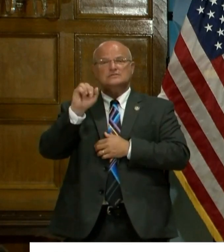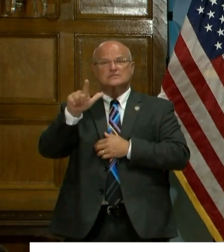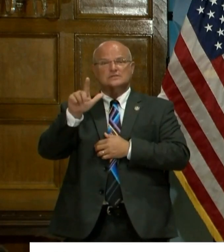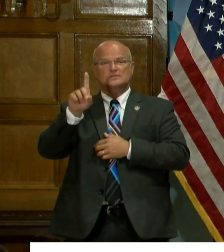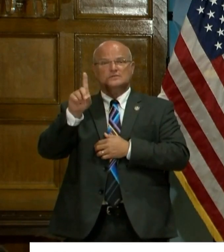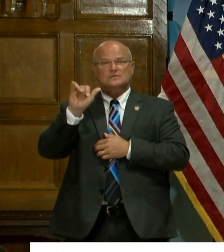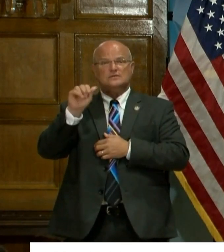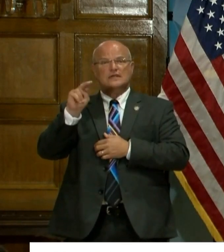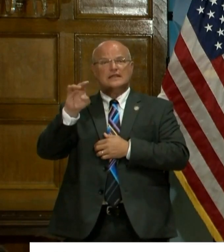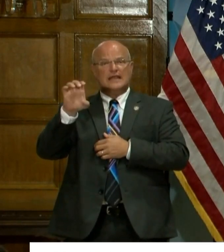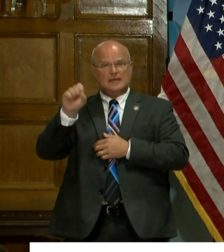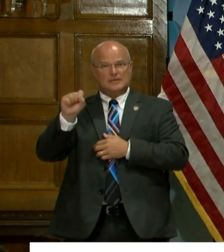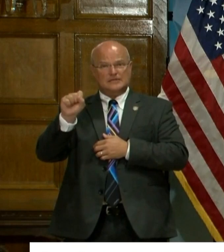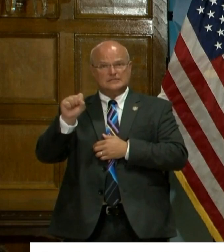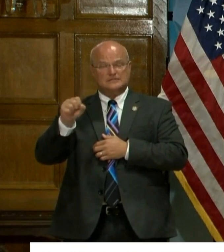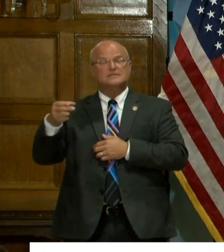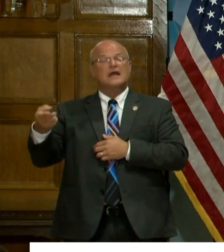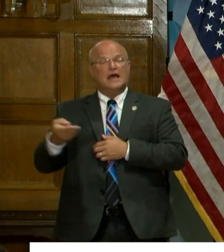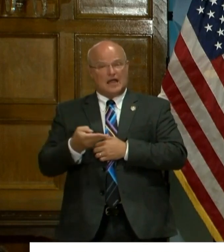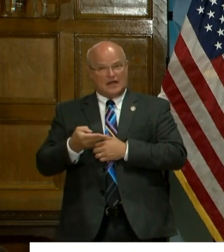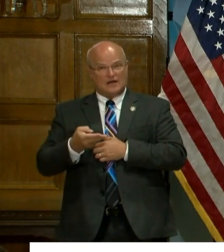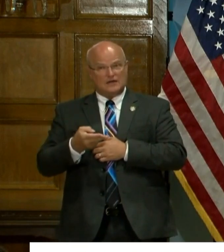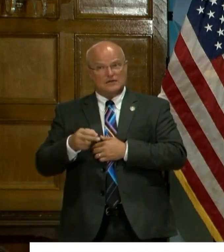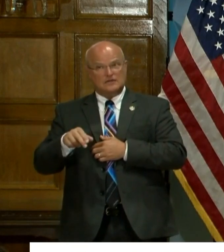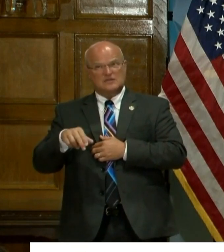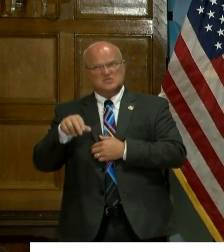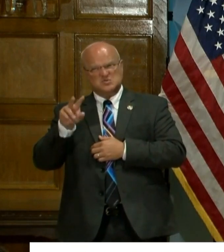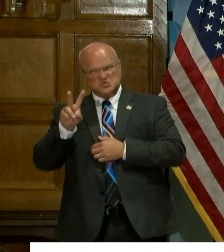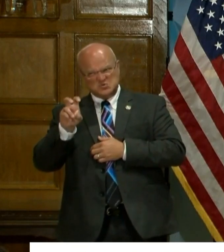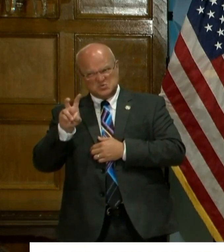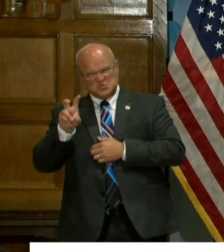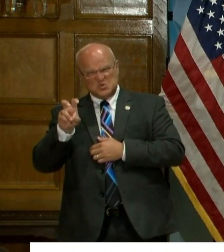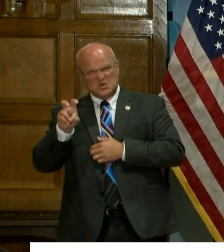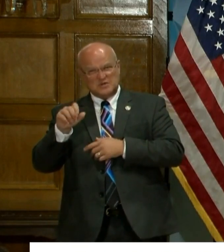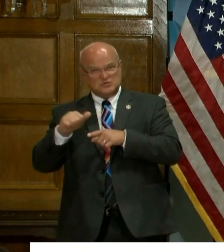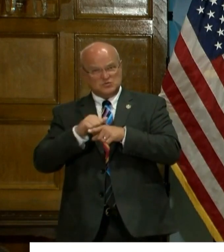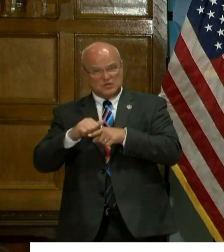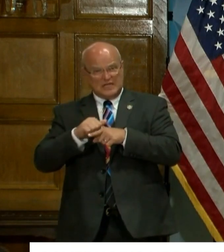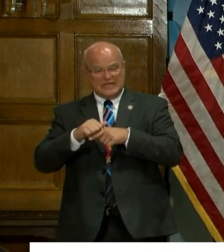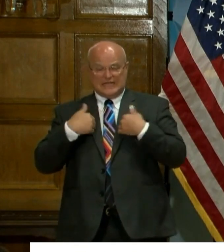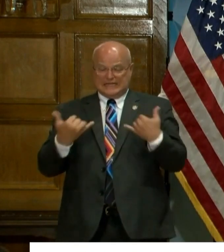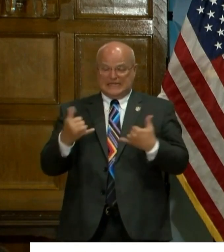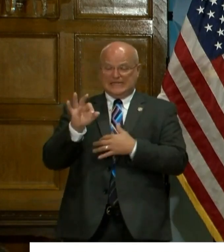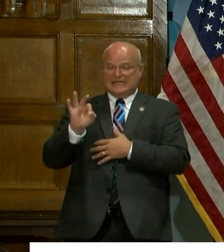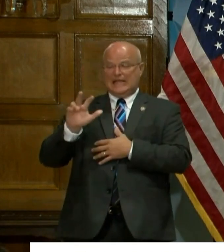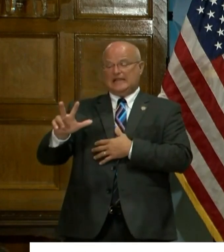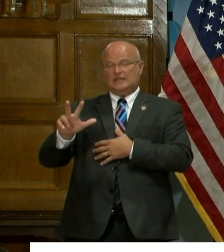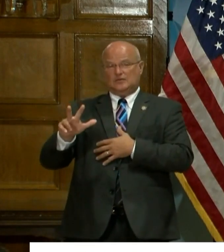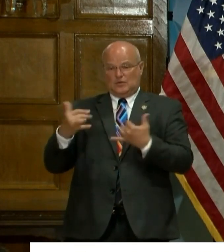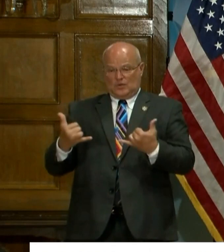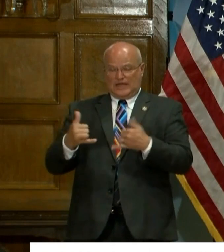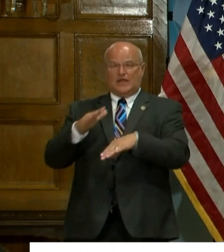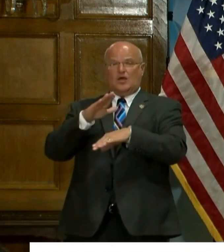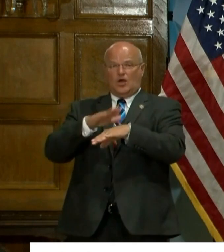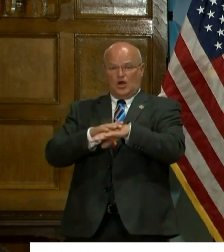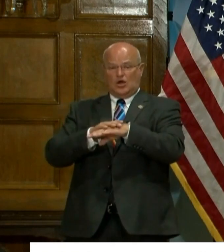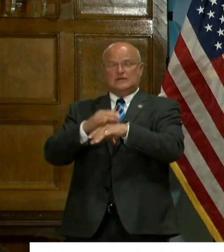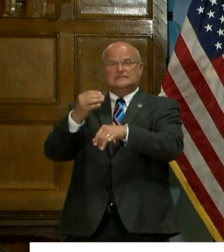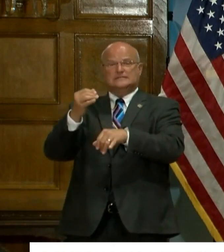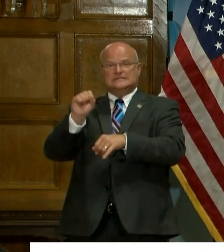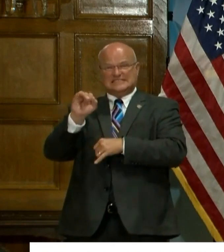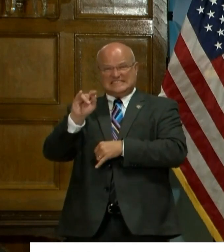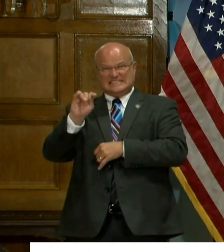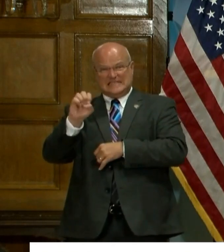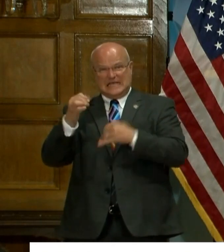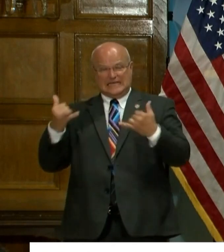hired 93 and actually hired another 200 that are in training. 93 are on site.